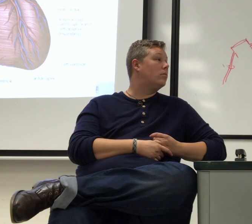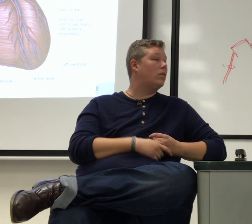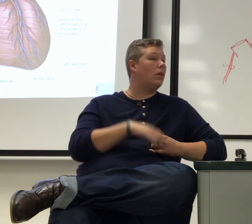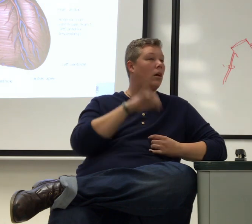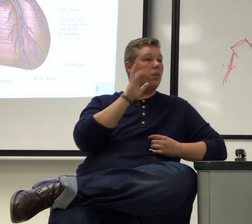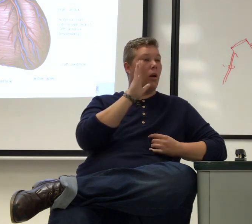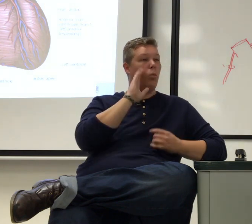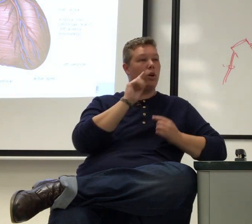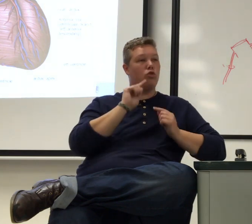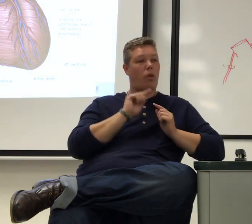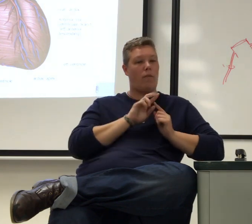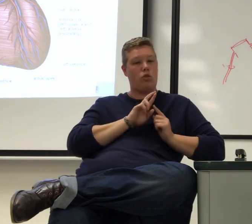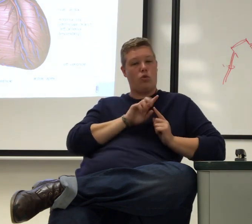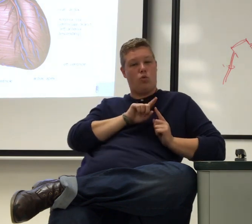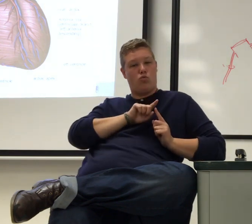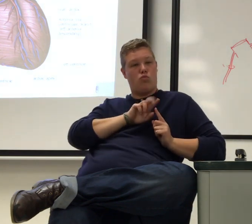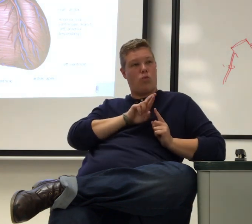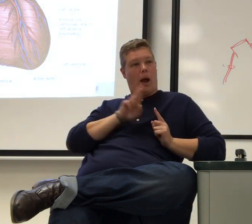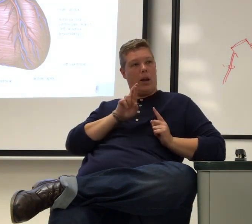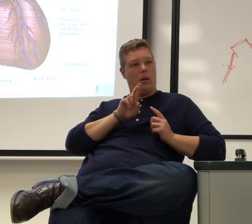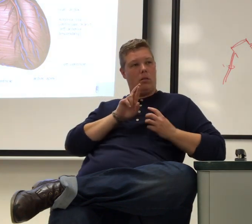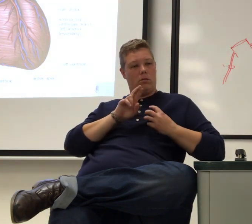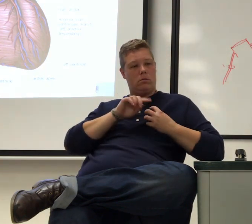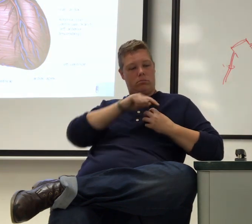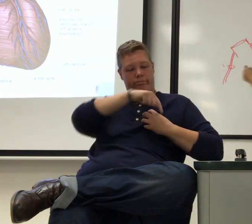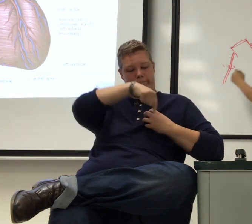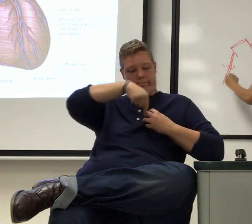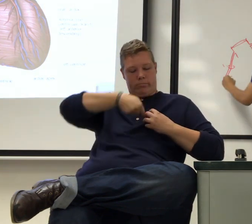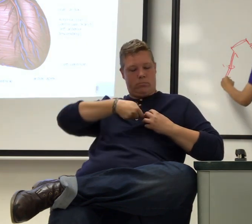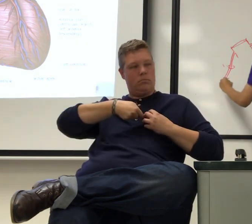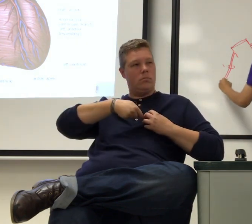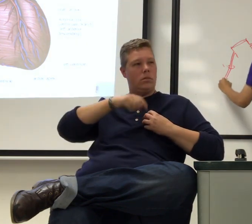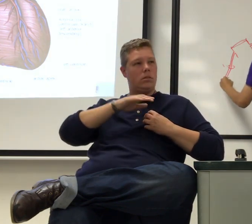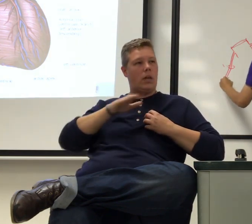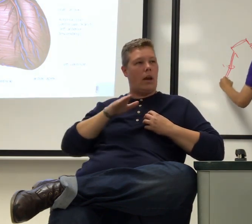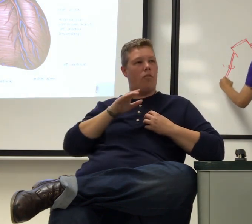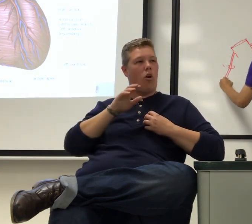It's going to travel to the right margin of the heart and give a branch.